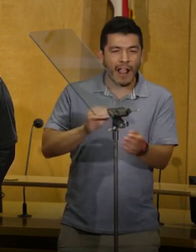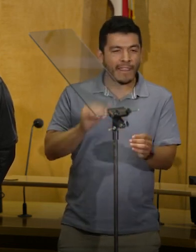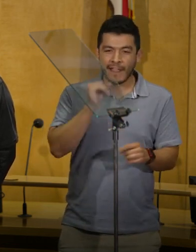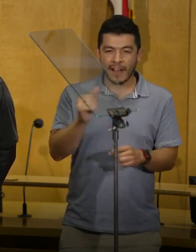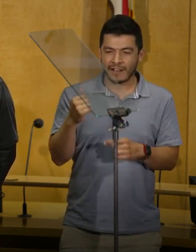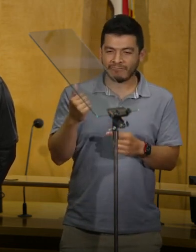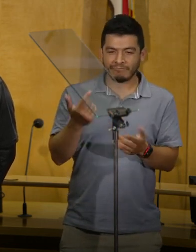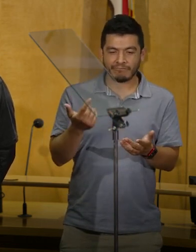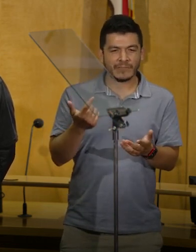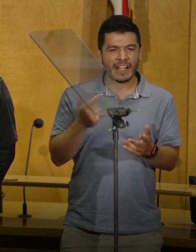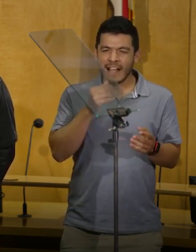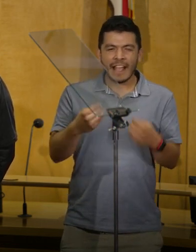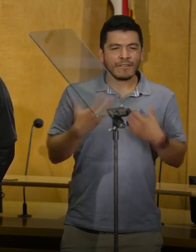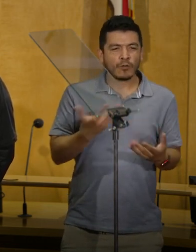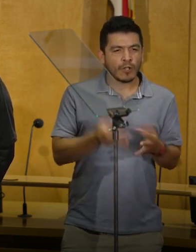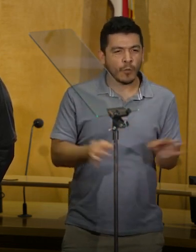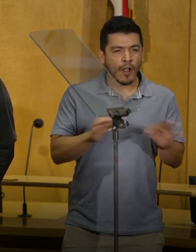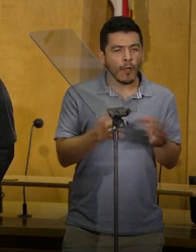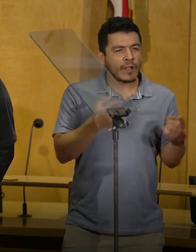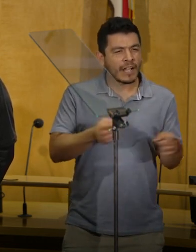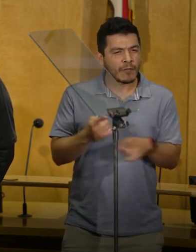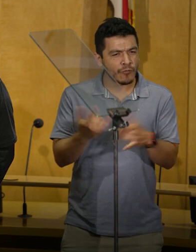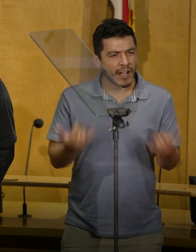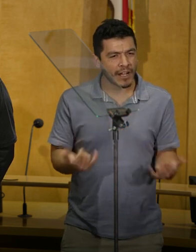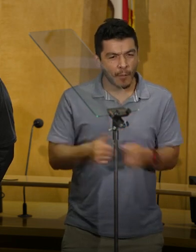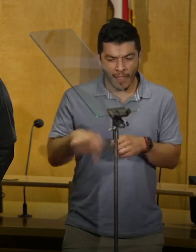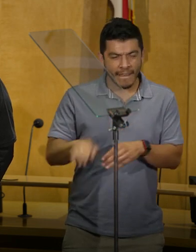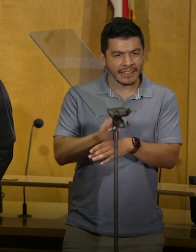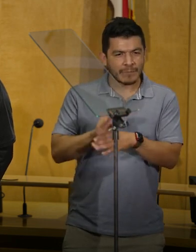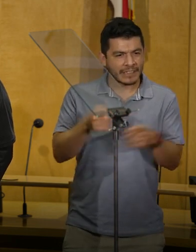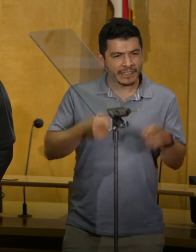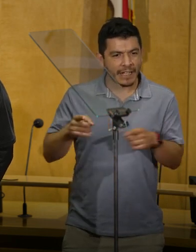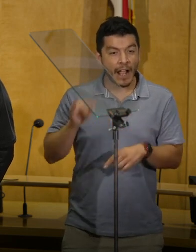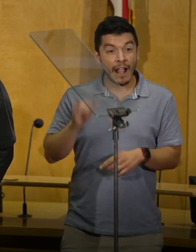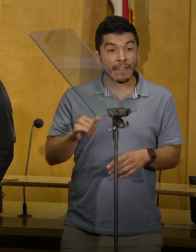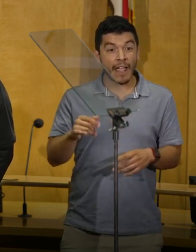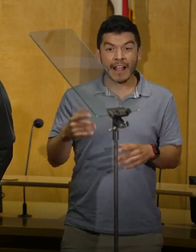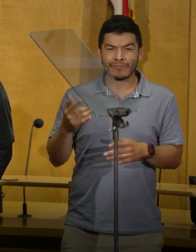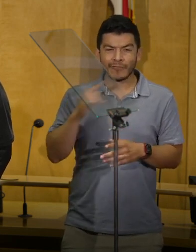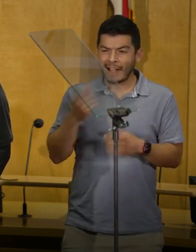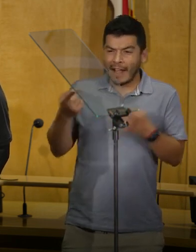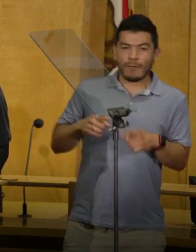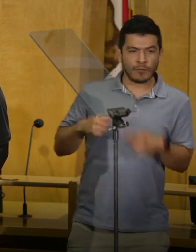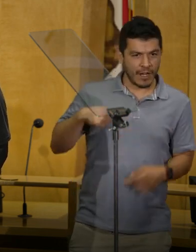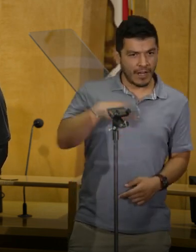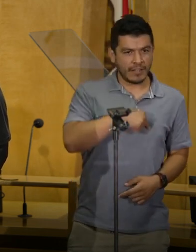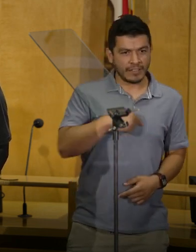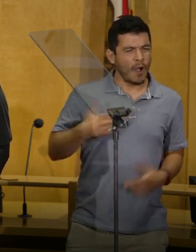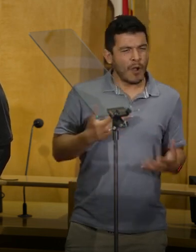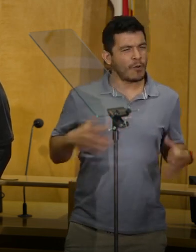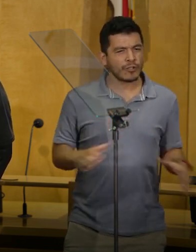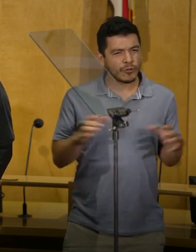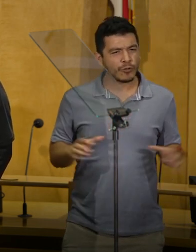longer honors what is happening right now with this business model that was foisted upon us. What are we